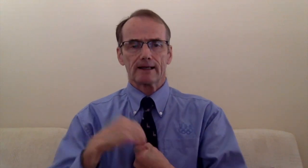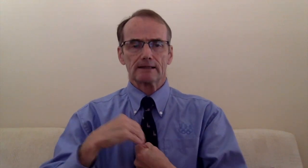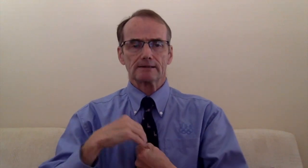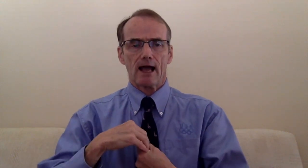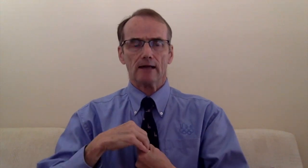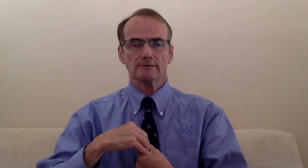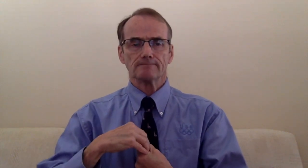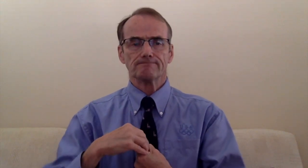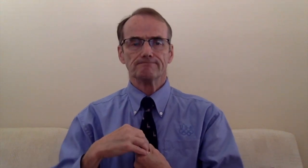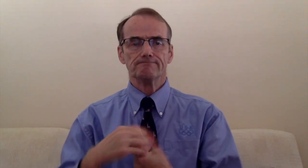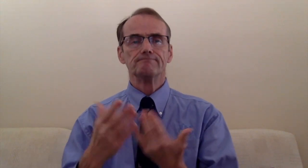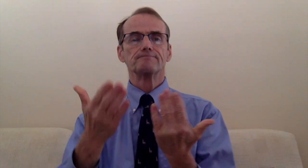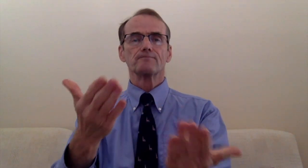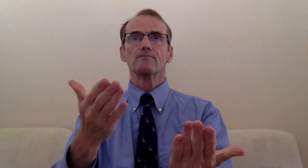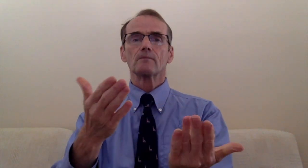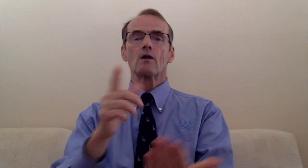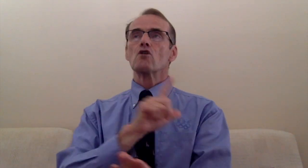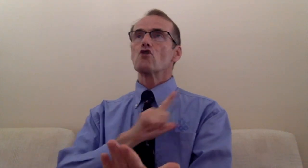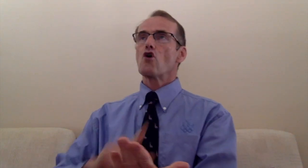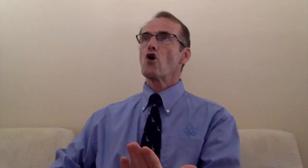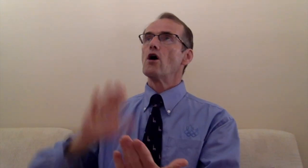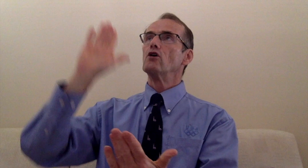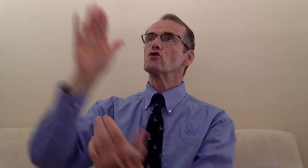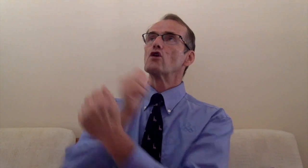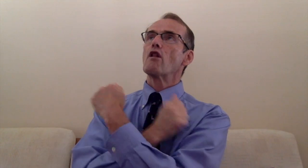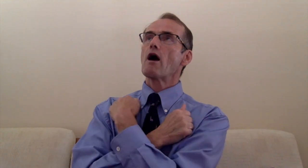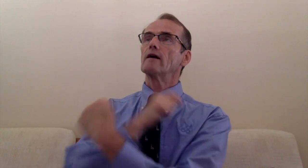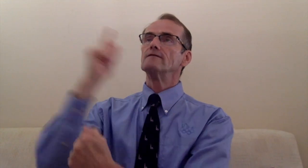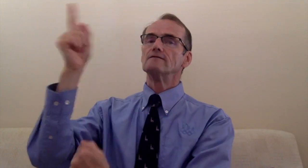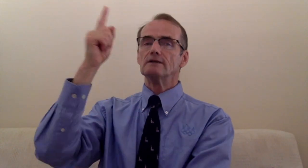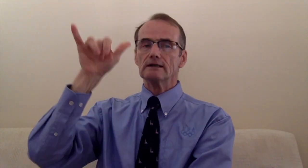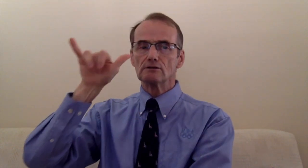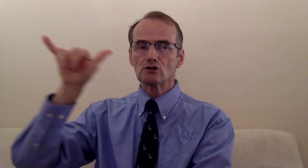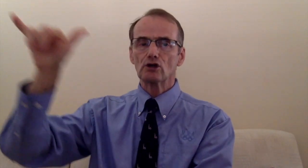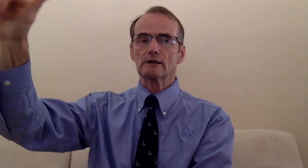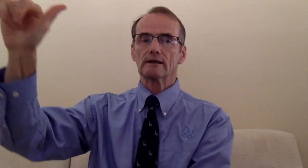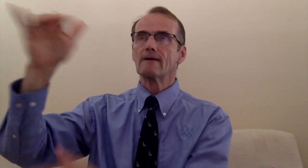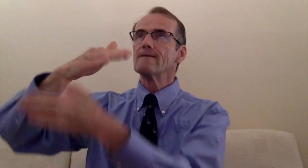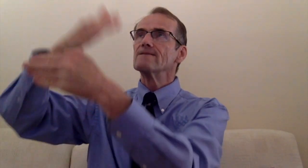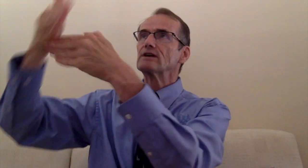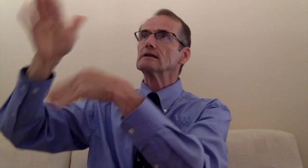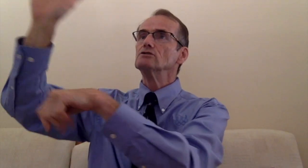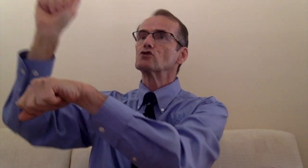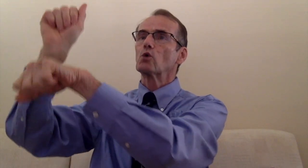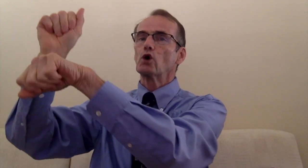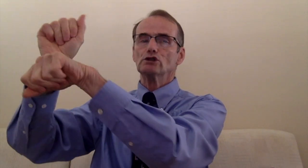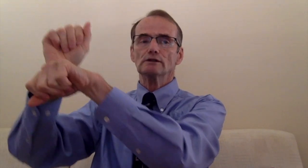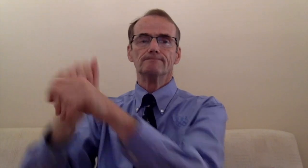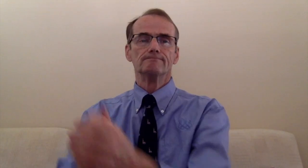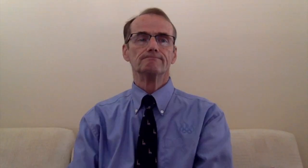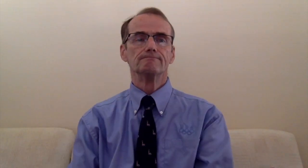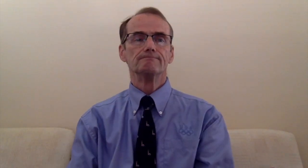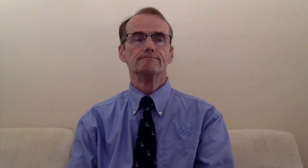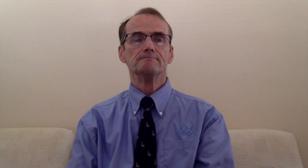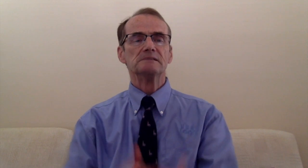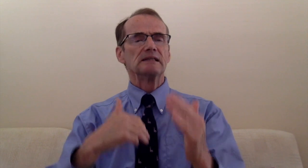You built up strength within me. Lord, your love is eternal. Do not forsake the work